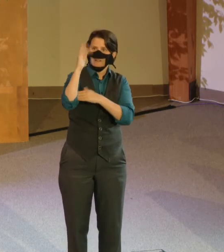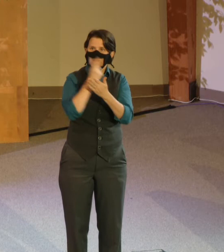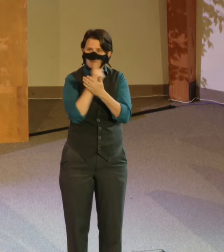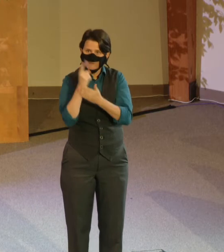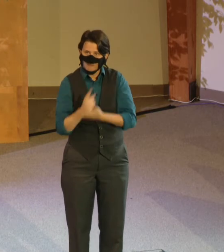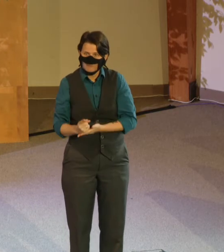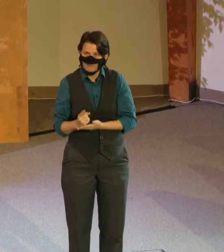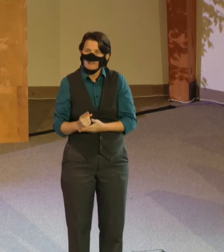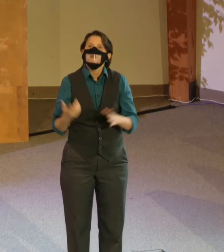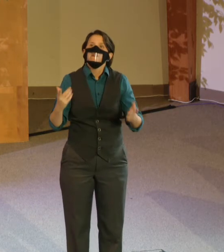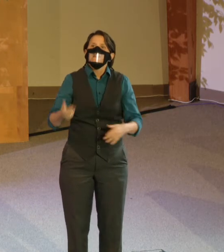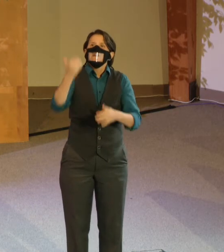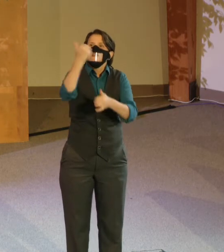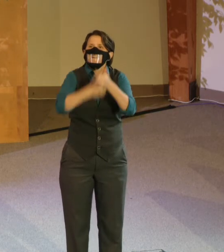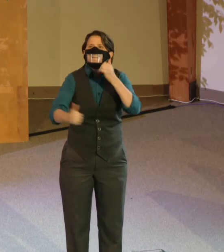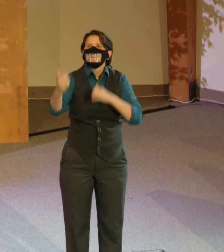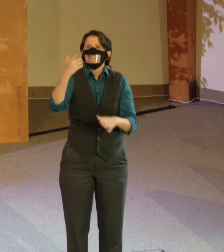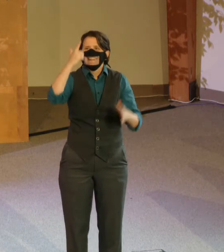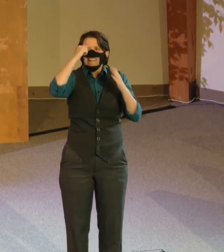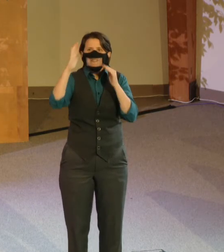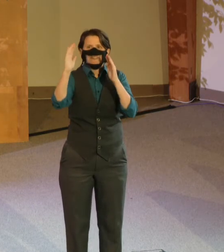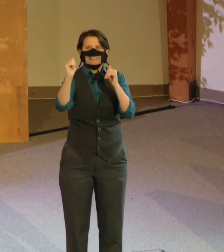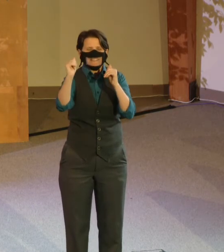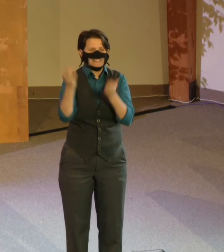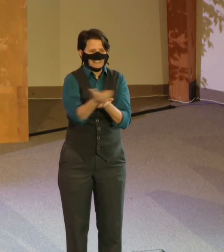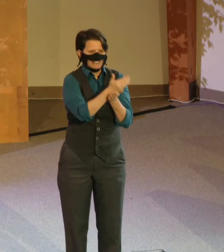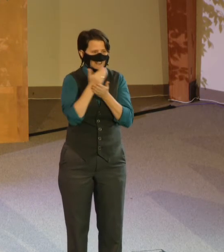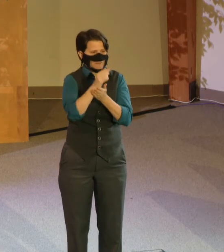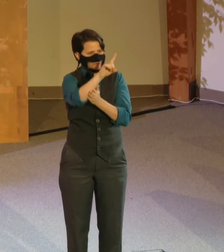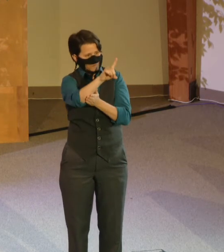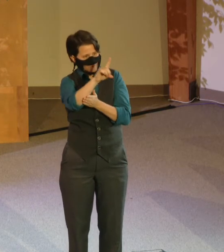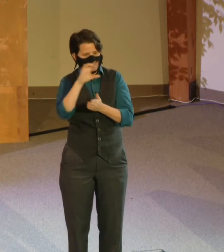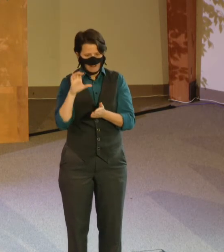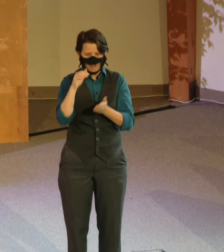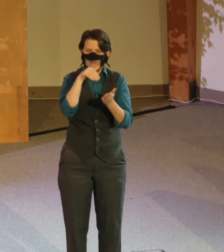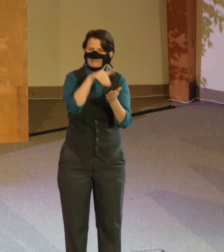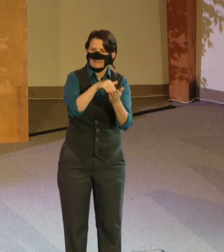week, and in additional unexpected income of